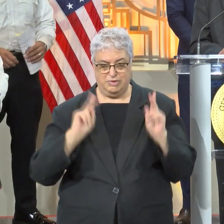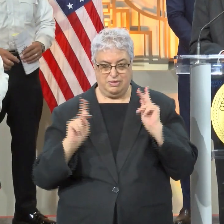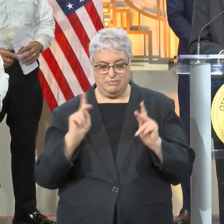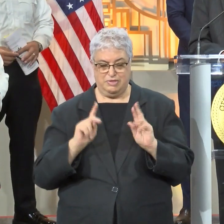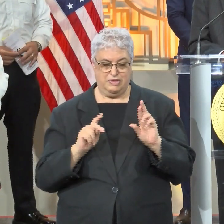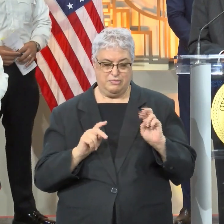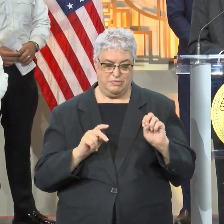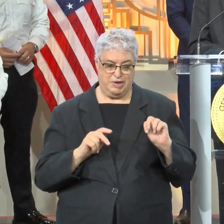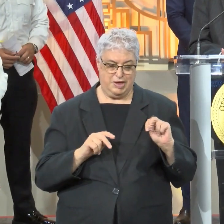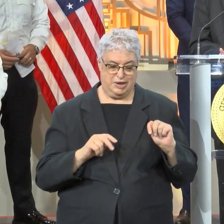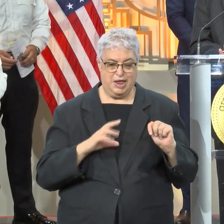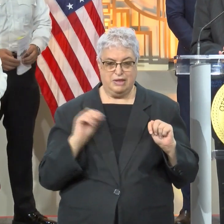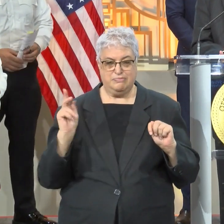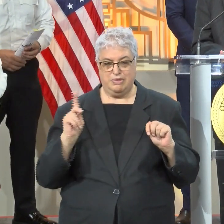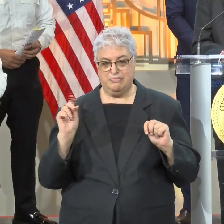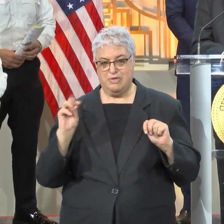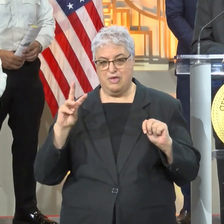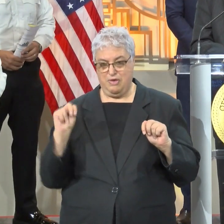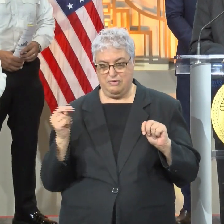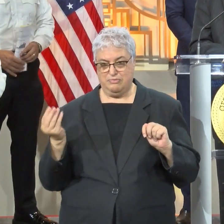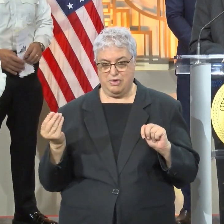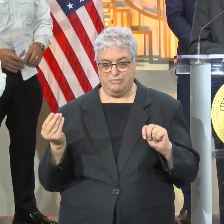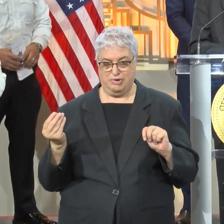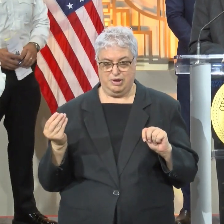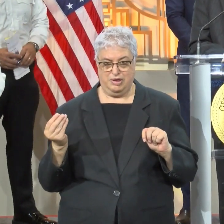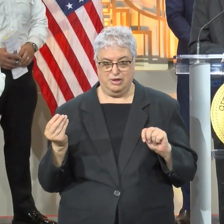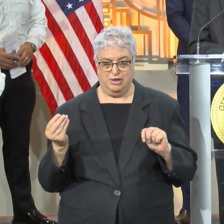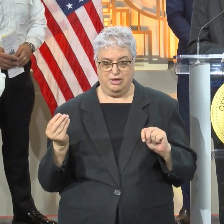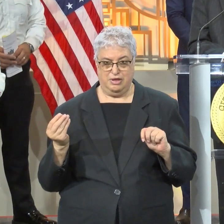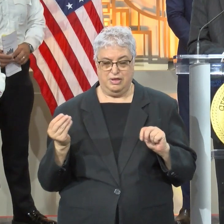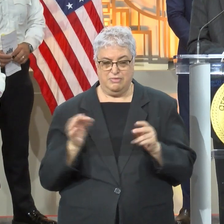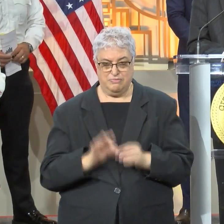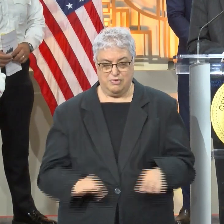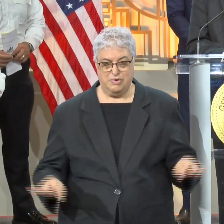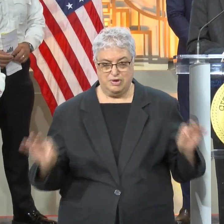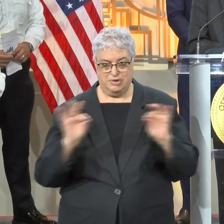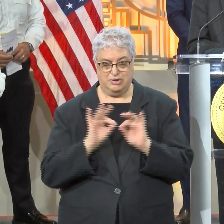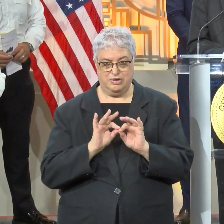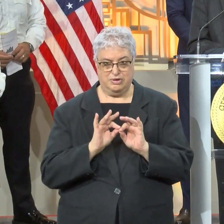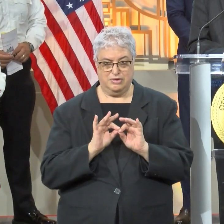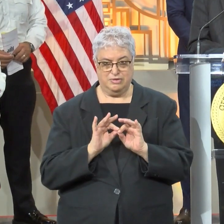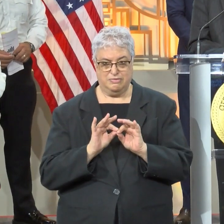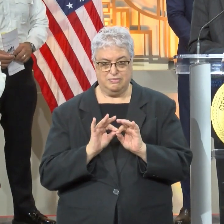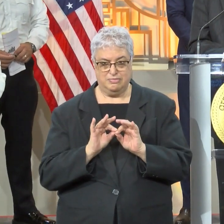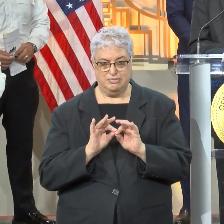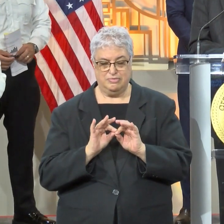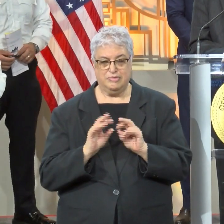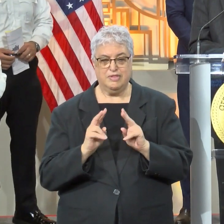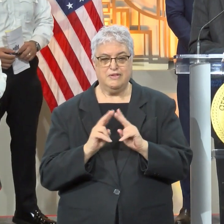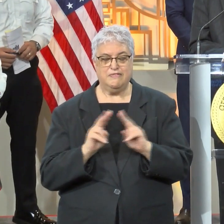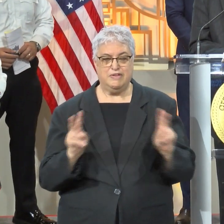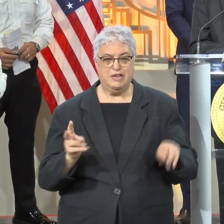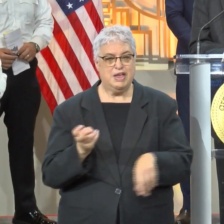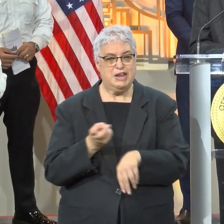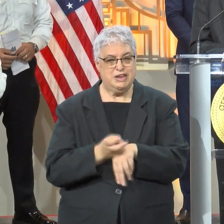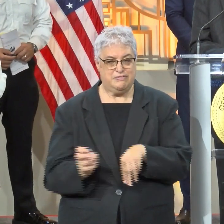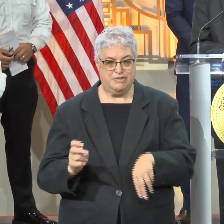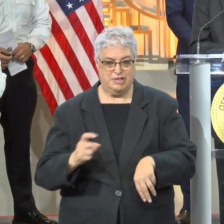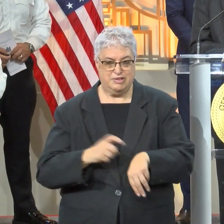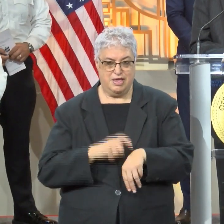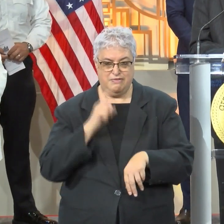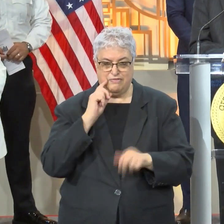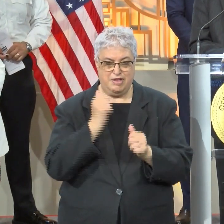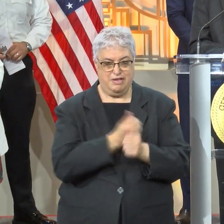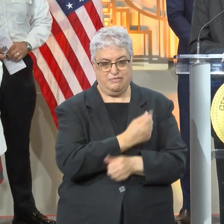Finally, it is important to note that These are very difficult times for